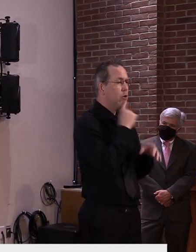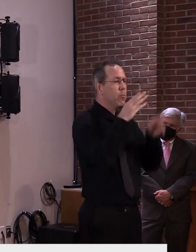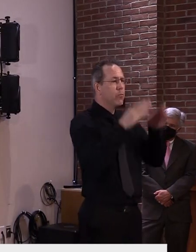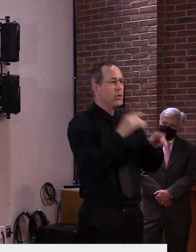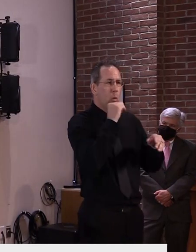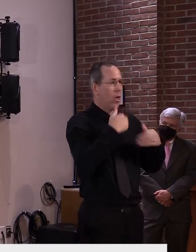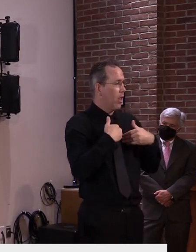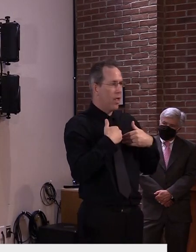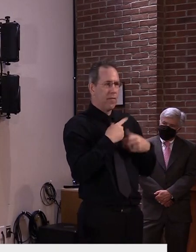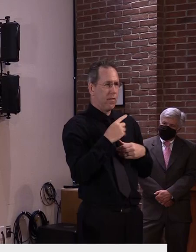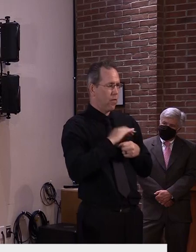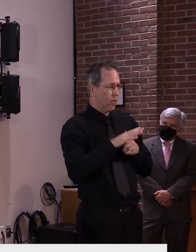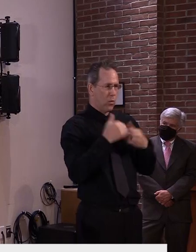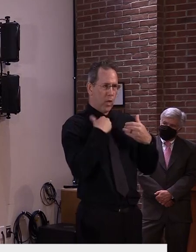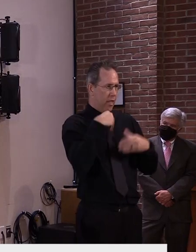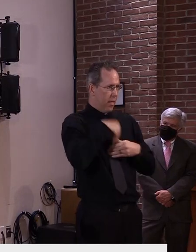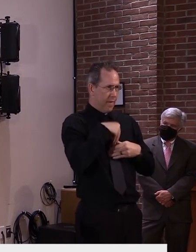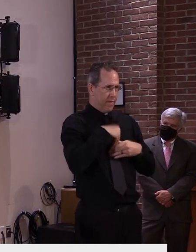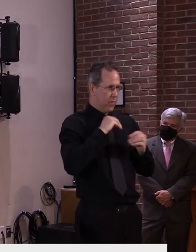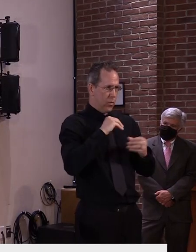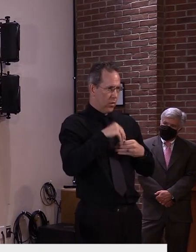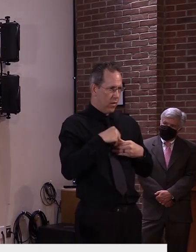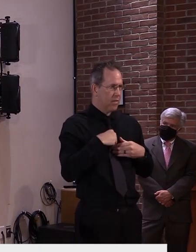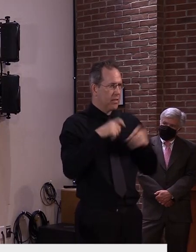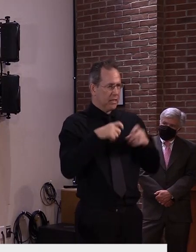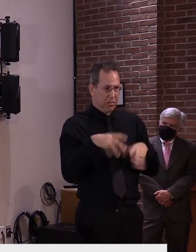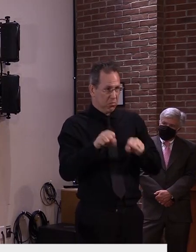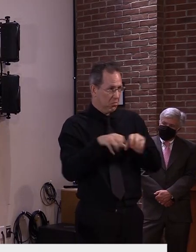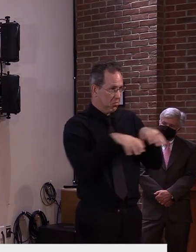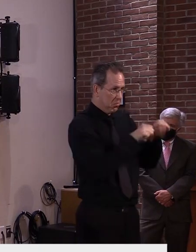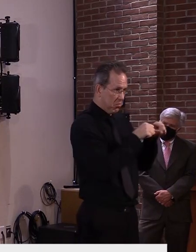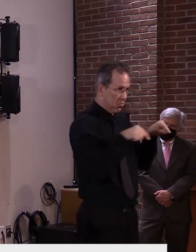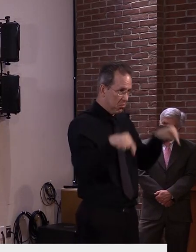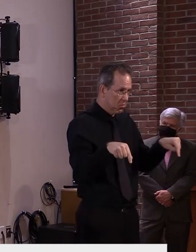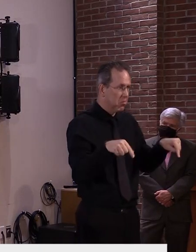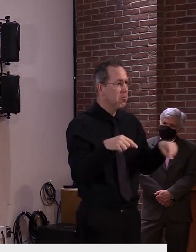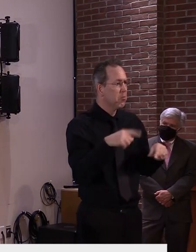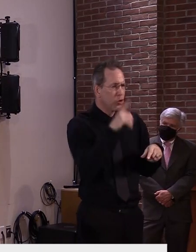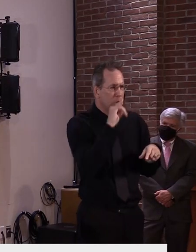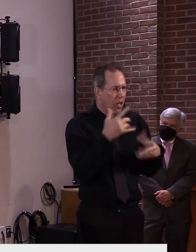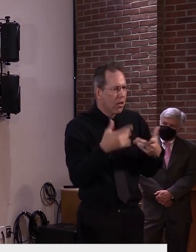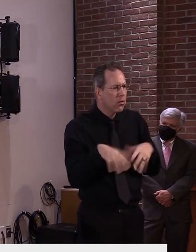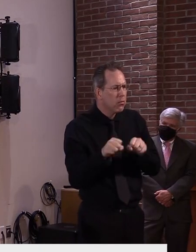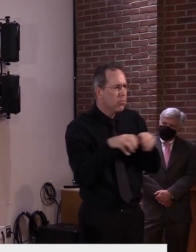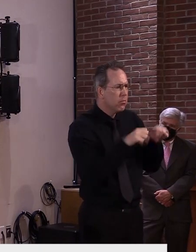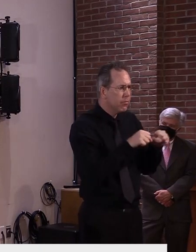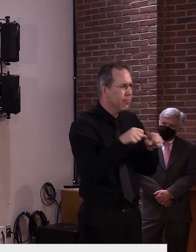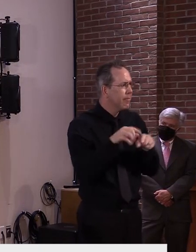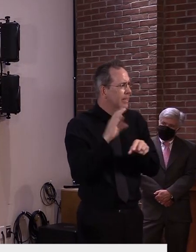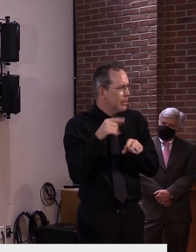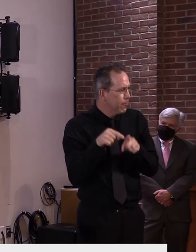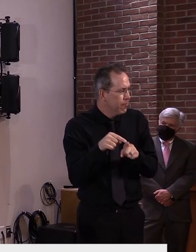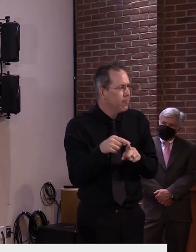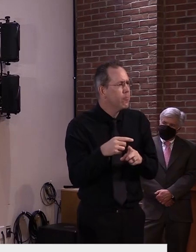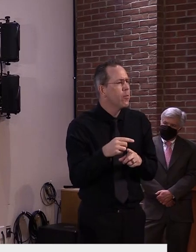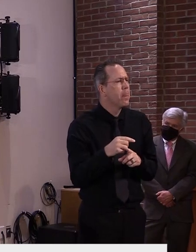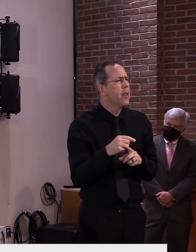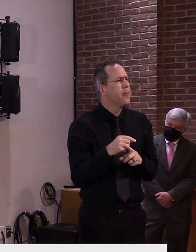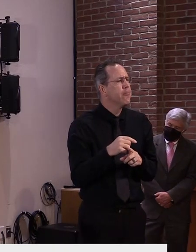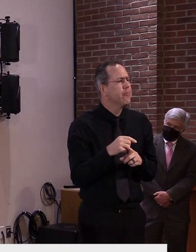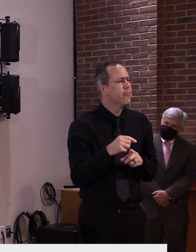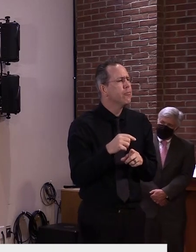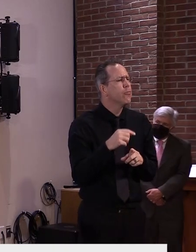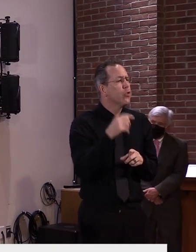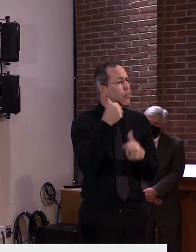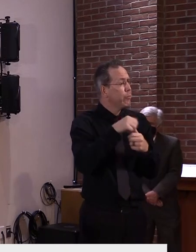false positive rate. That was done, though, on a very select group of symptomatic patients, and that